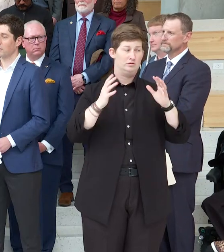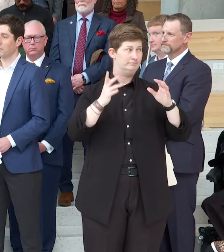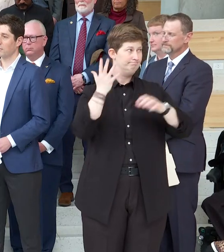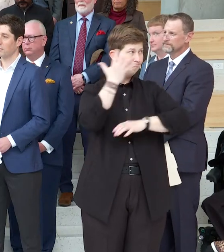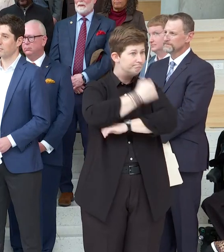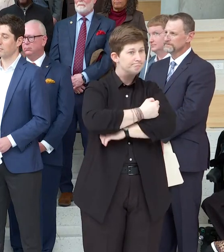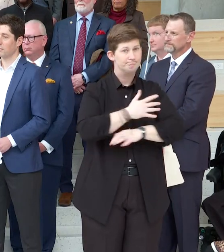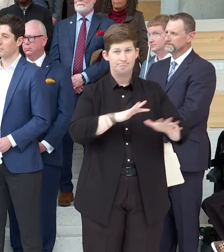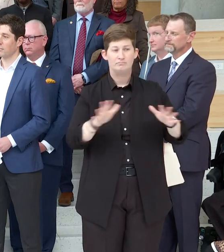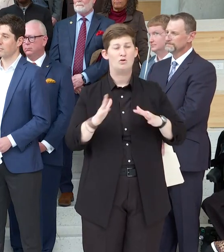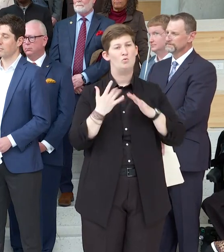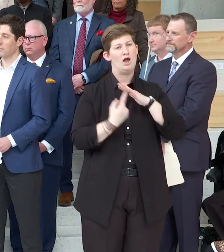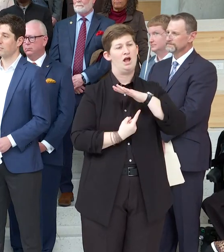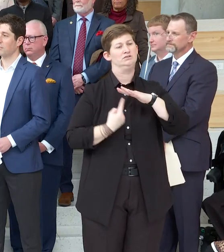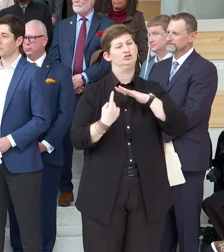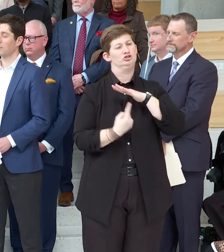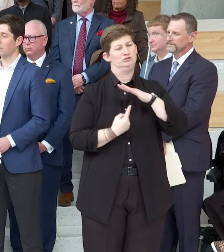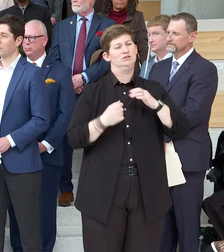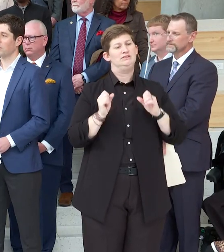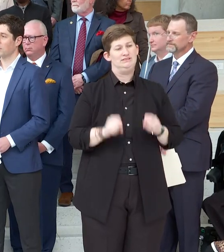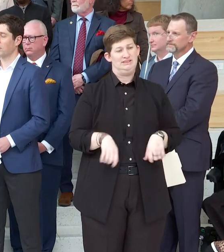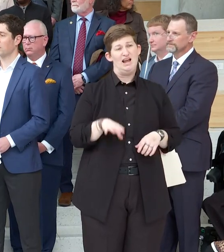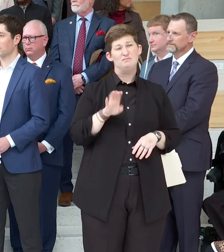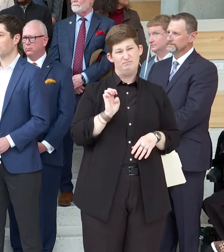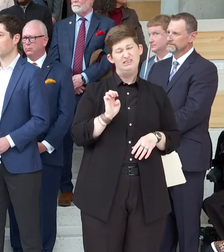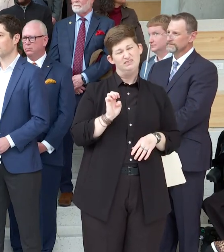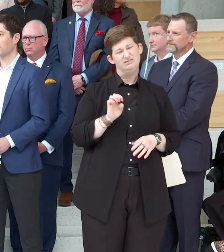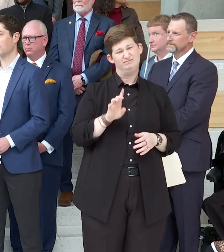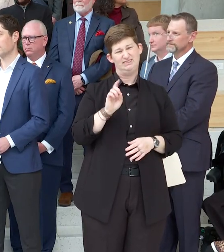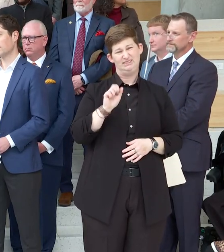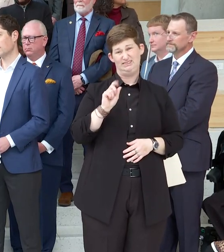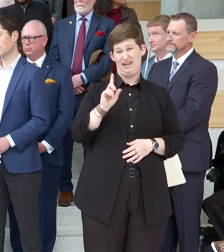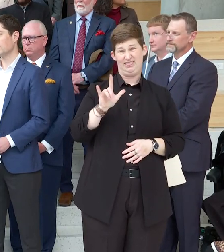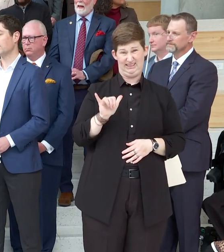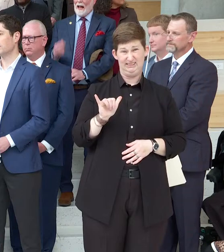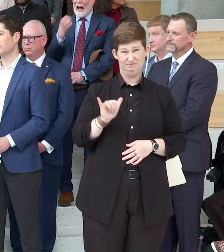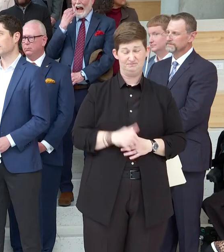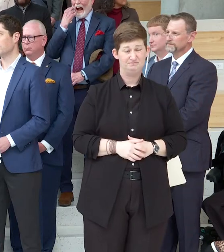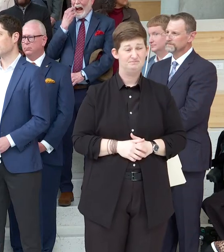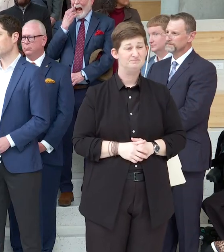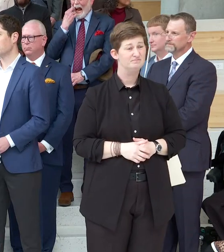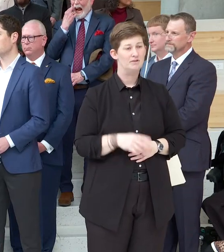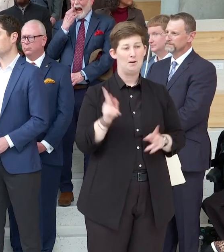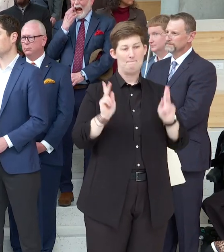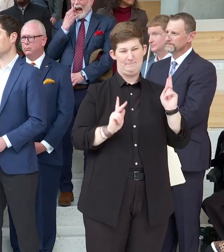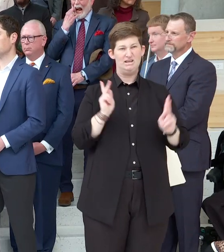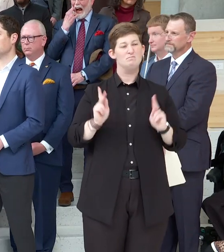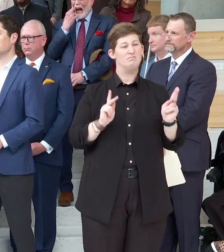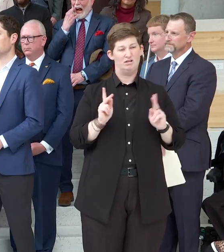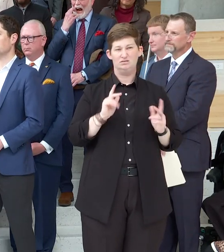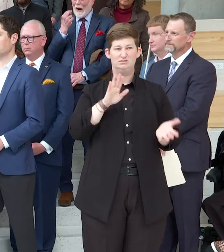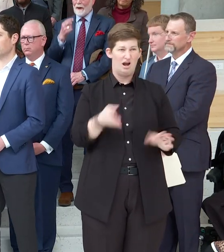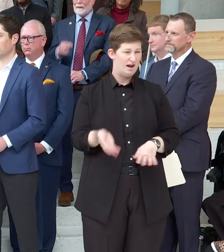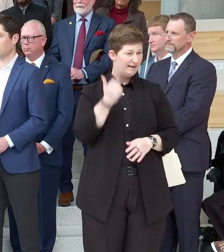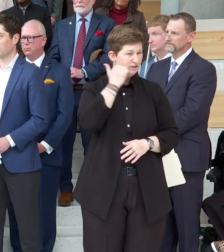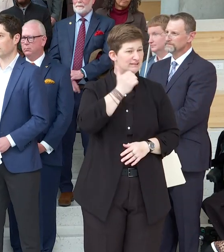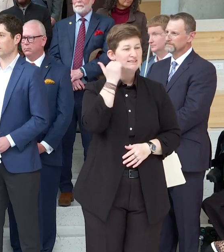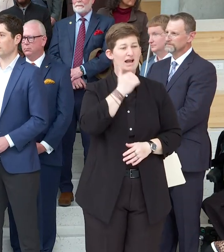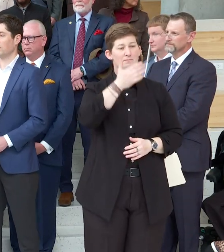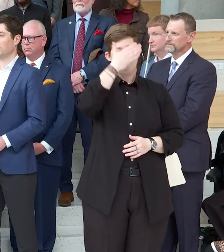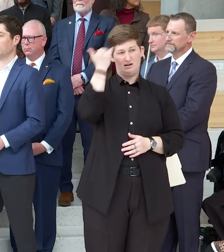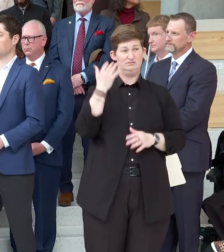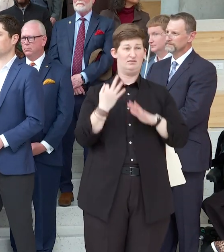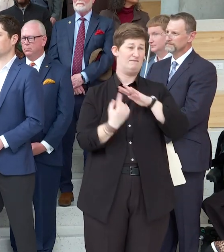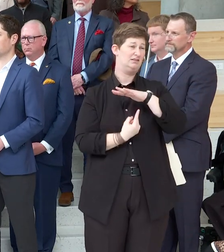be deadly. It quietly takes the lives of people every day, and the elderly are